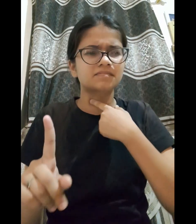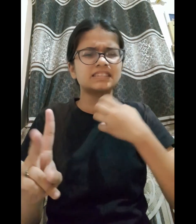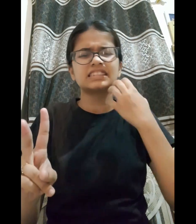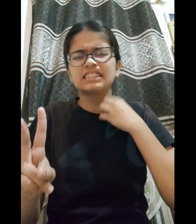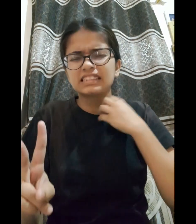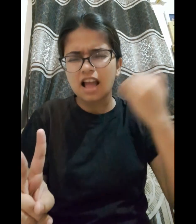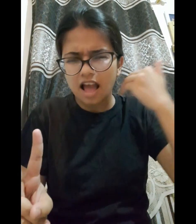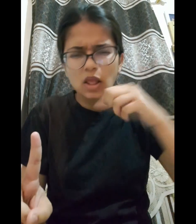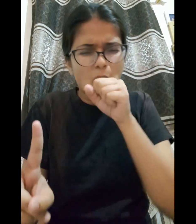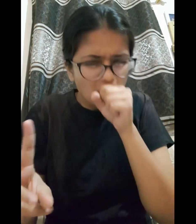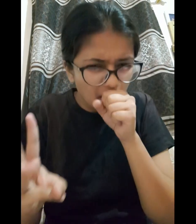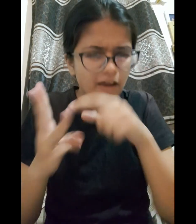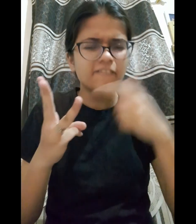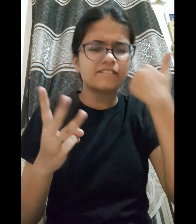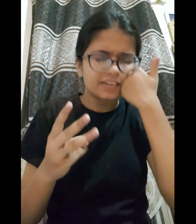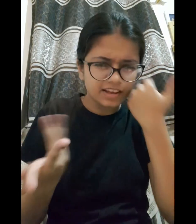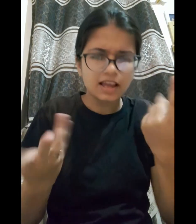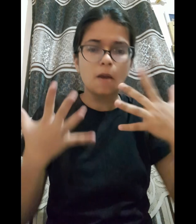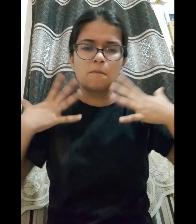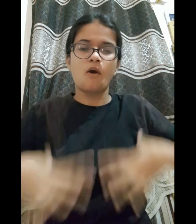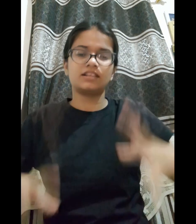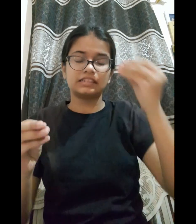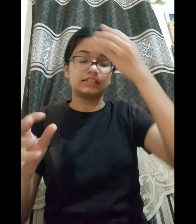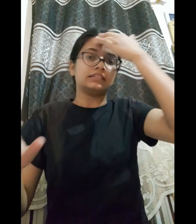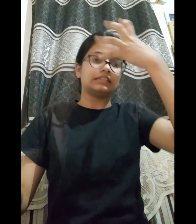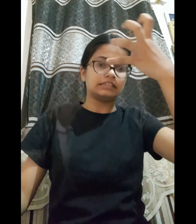throat, cough, fever, body ache, headache.